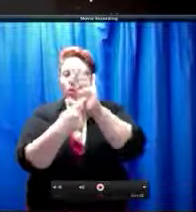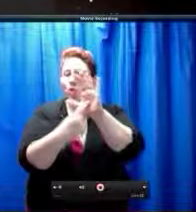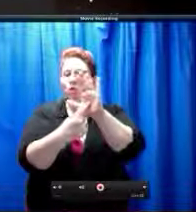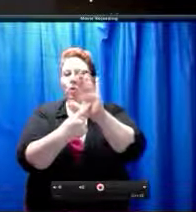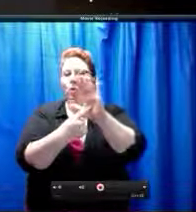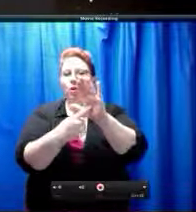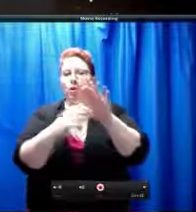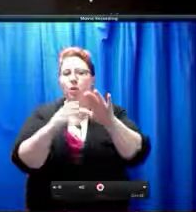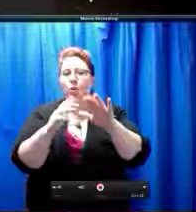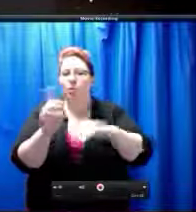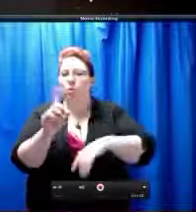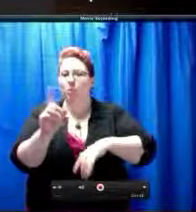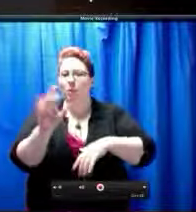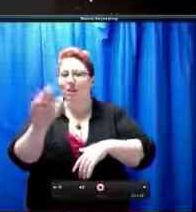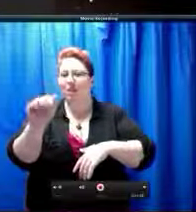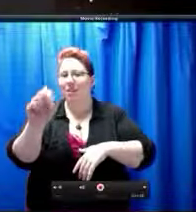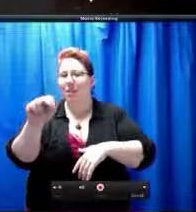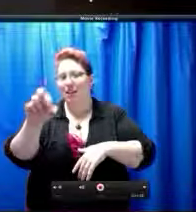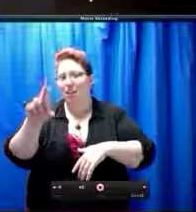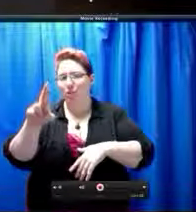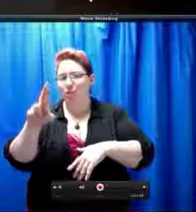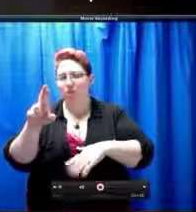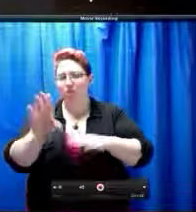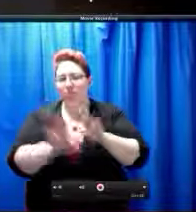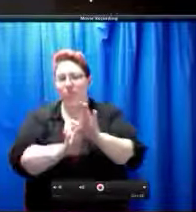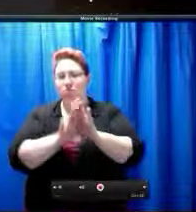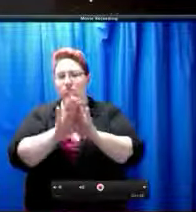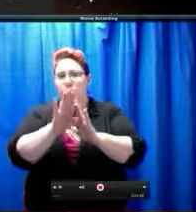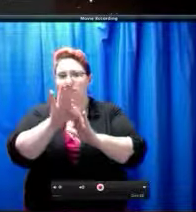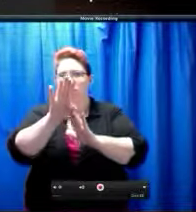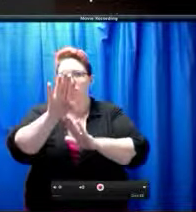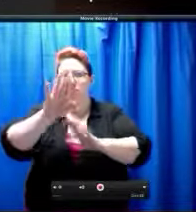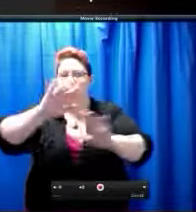death. Hugely overrates everything else.